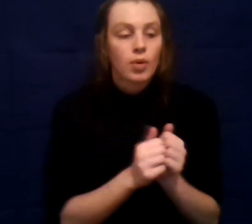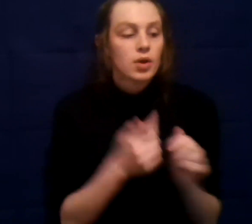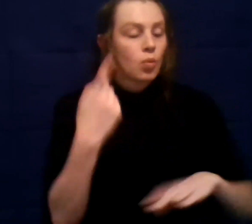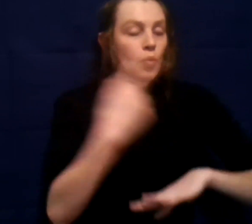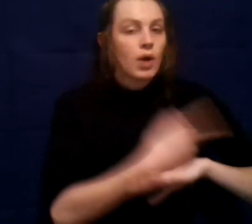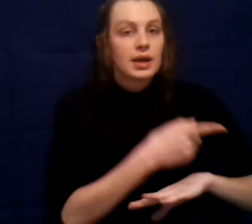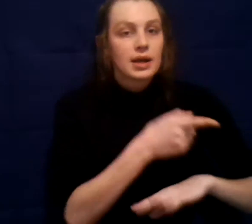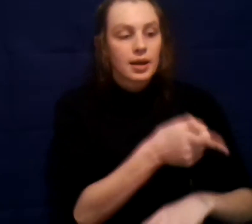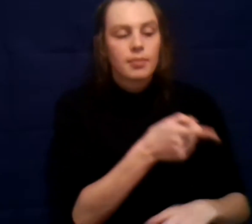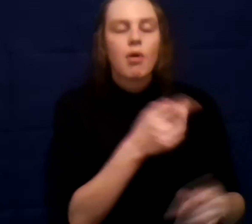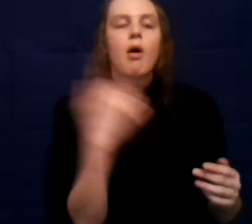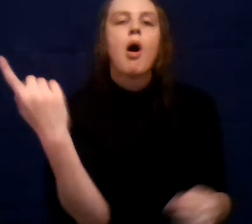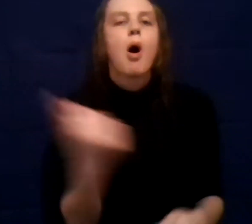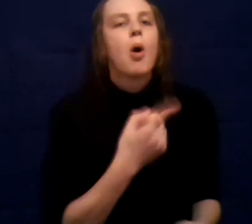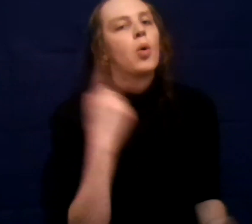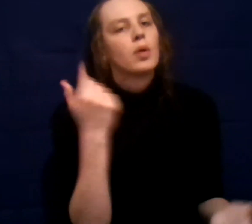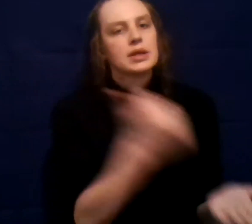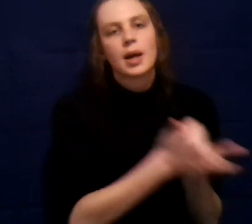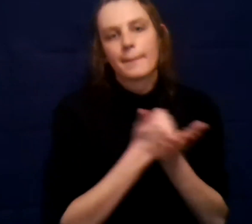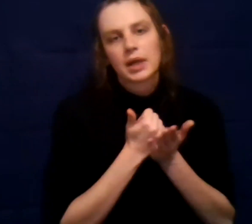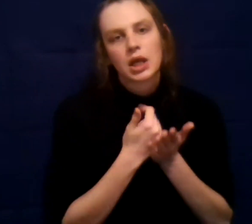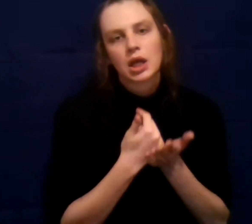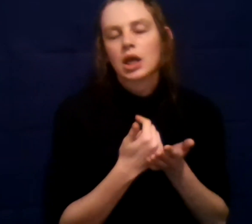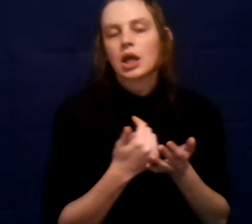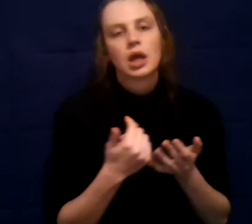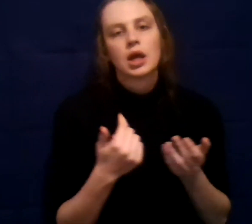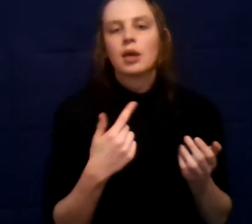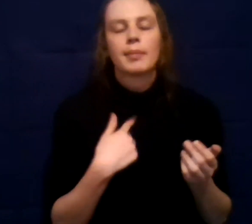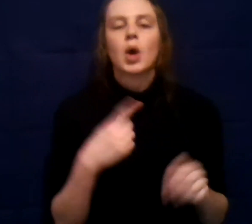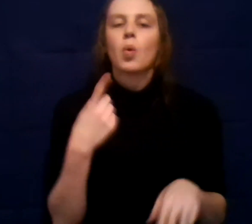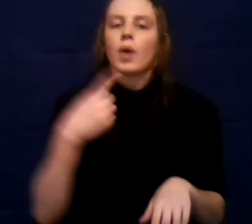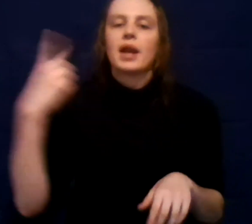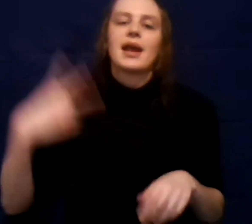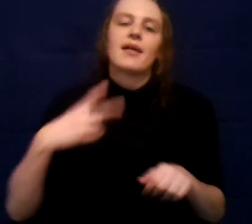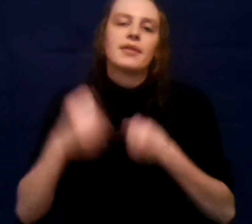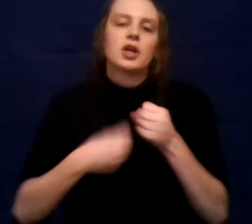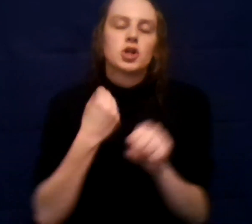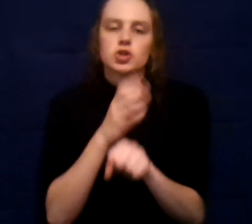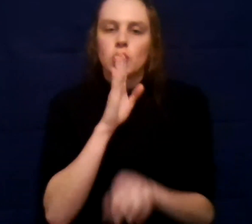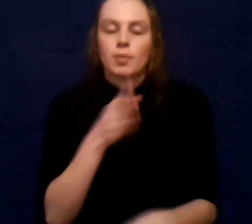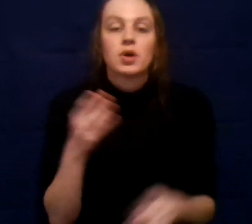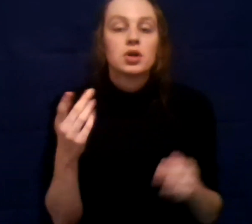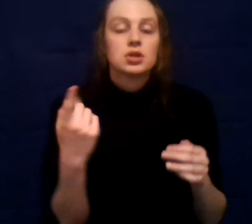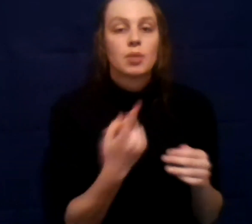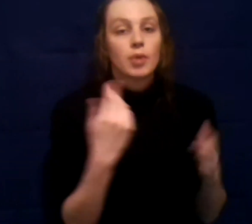helps me with my 1.5 years, every meeting I go to.